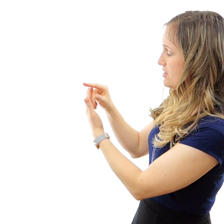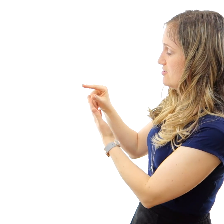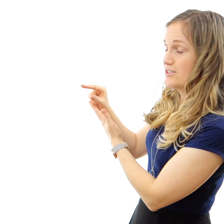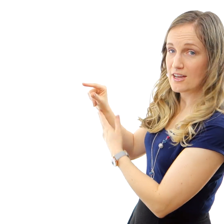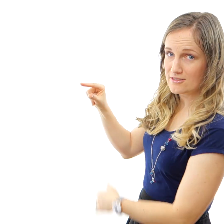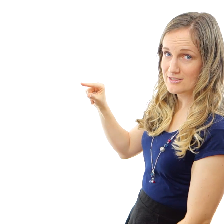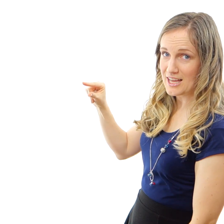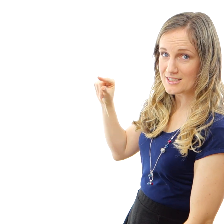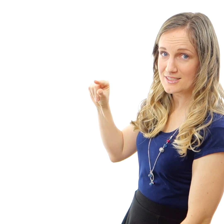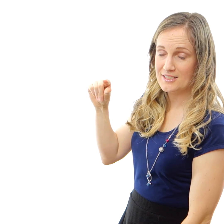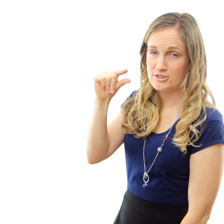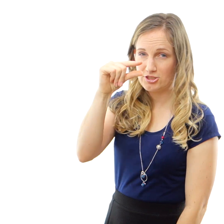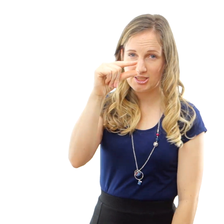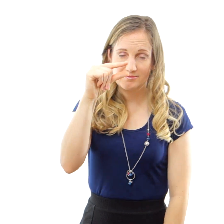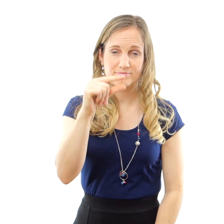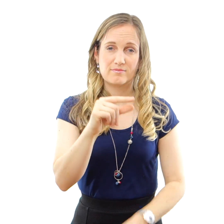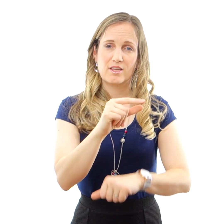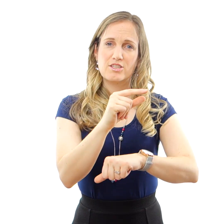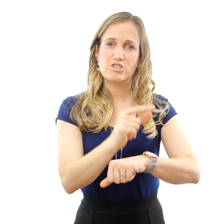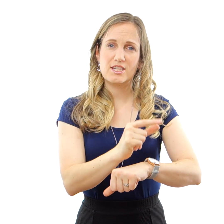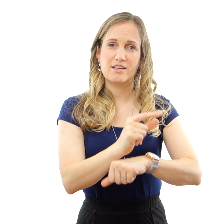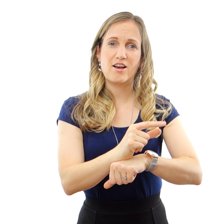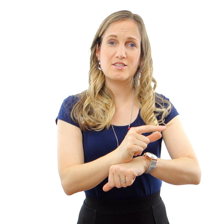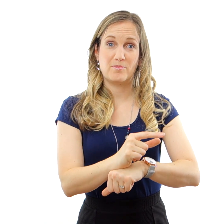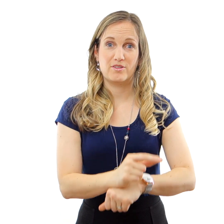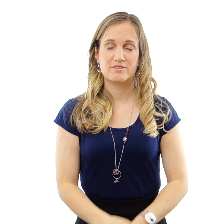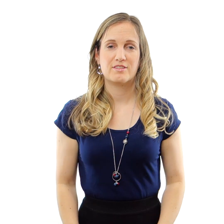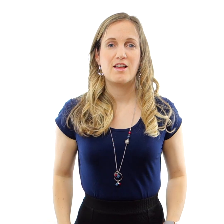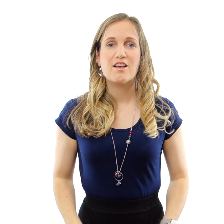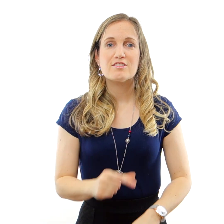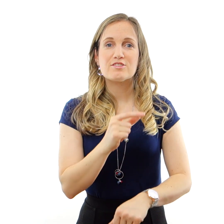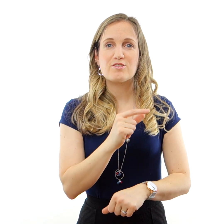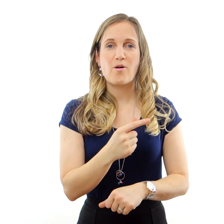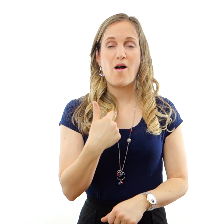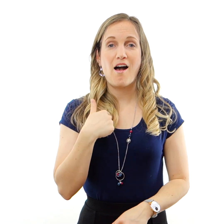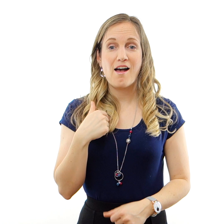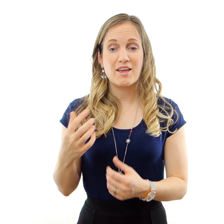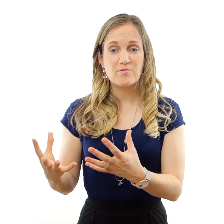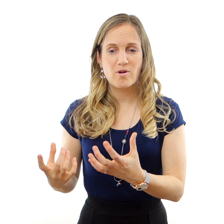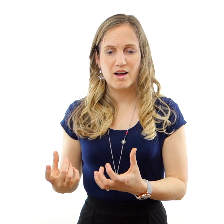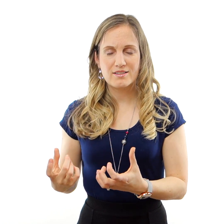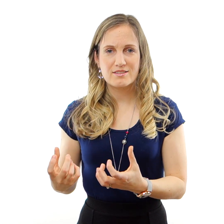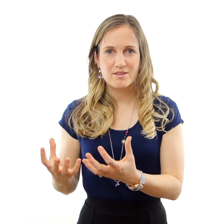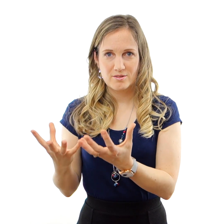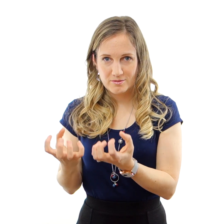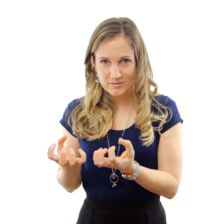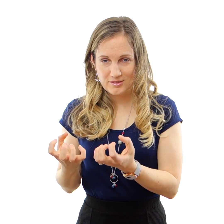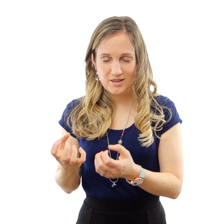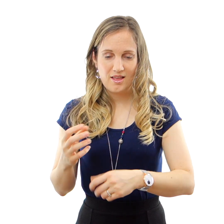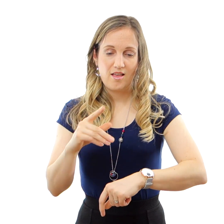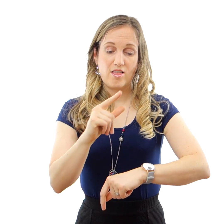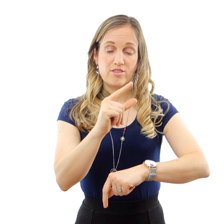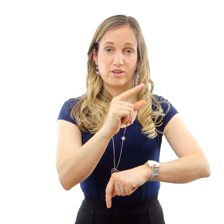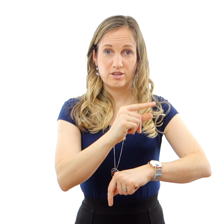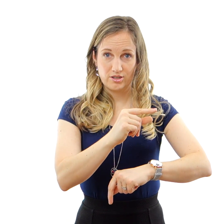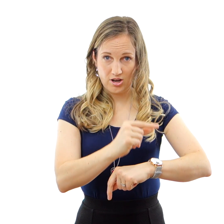are down and relaxed, and there's your G. G, gospel. So I want the